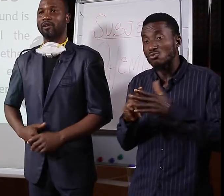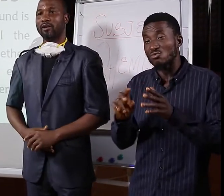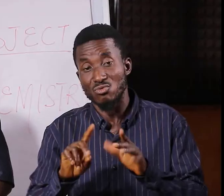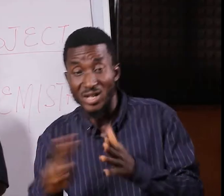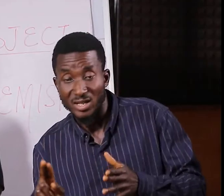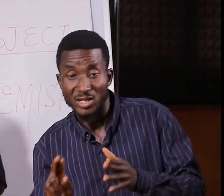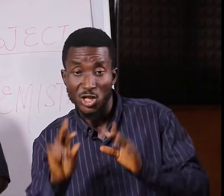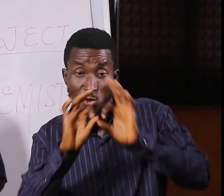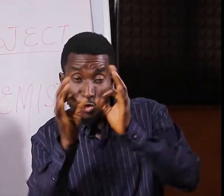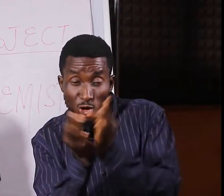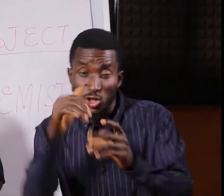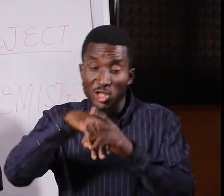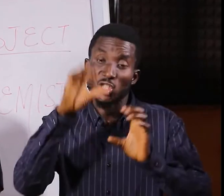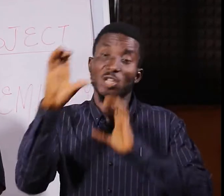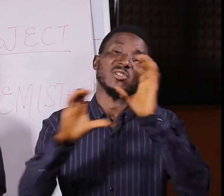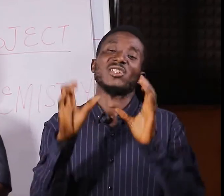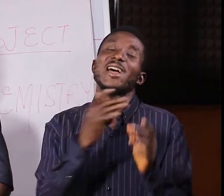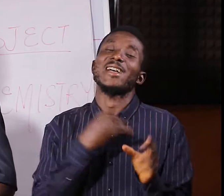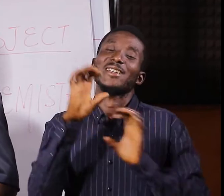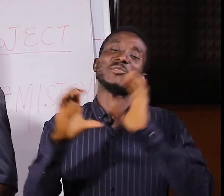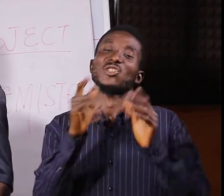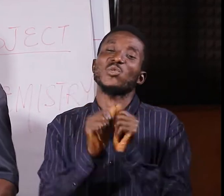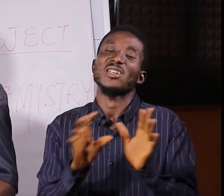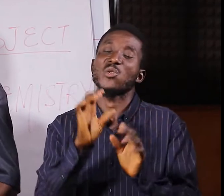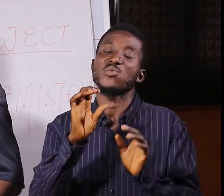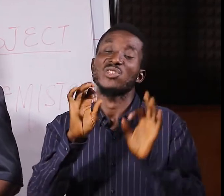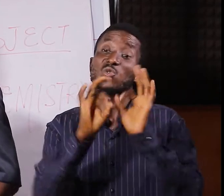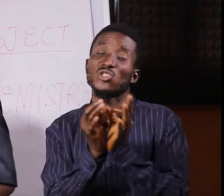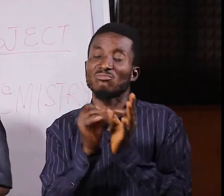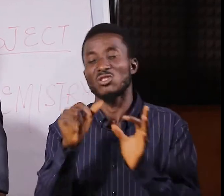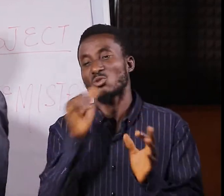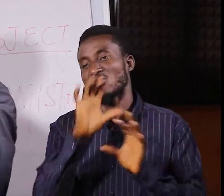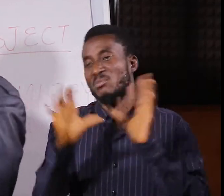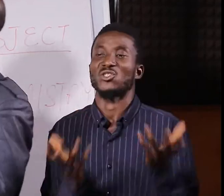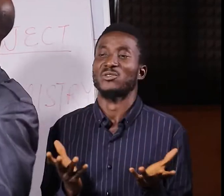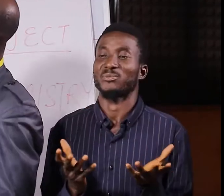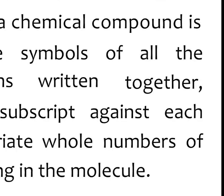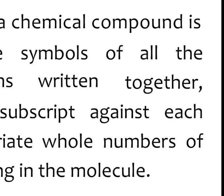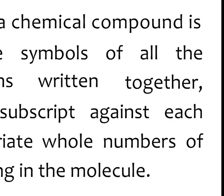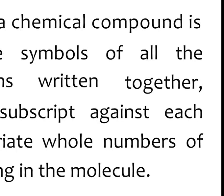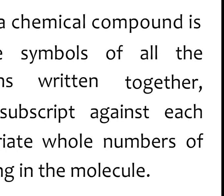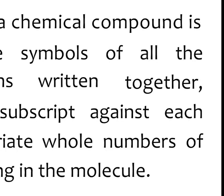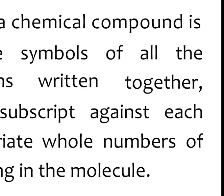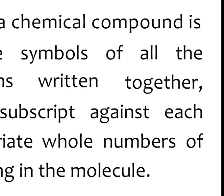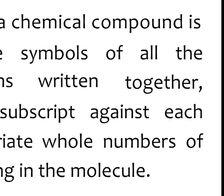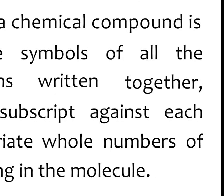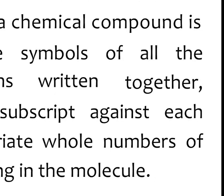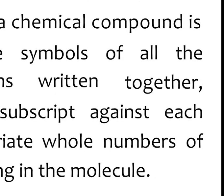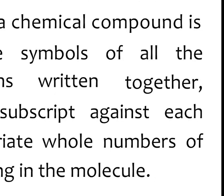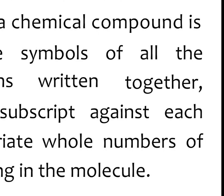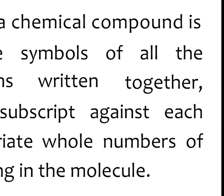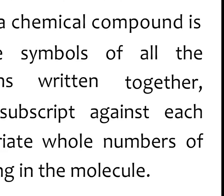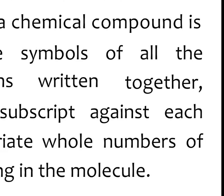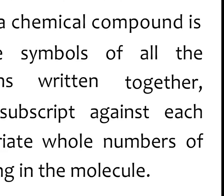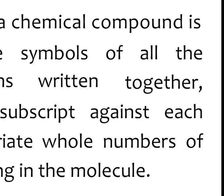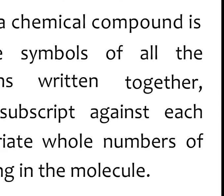chemistry. And of course, chemistry without equation is not chemistry. So take note of this, and I'm going to be mentioning. And I say the formula of a chemical